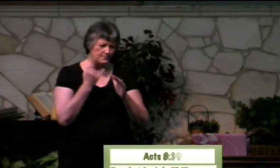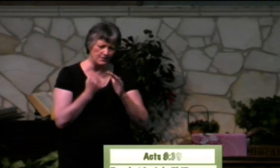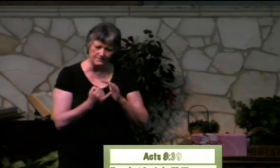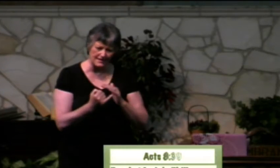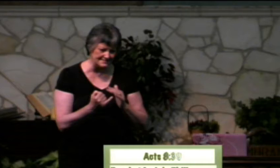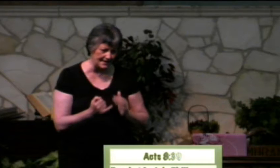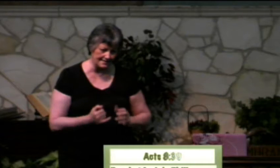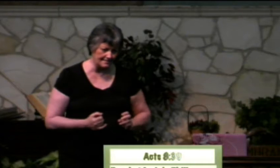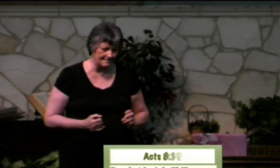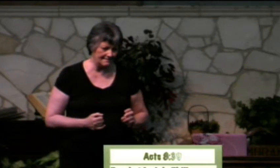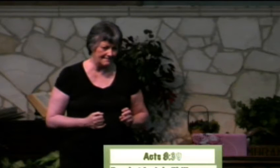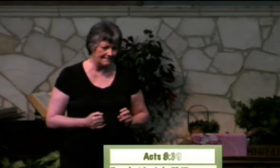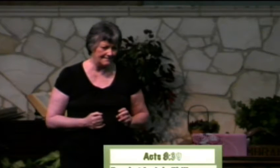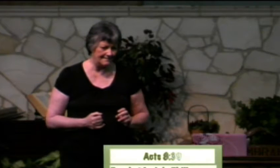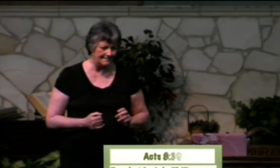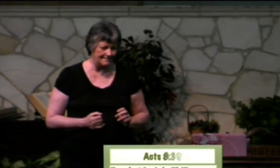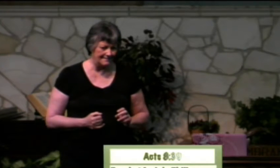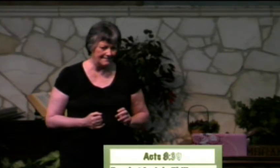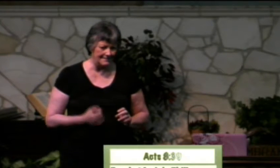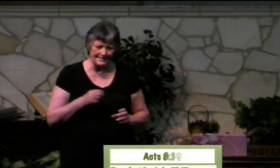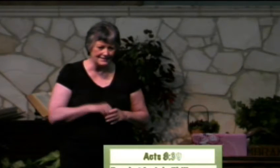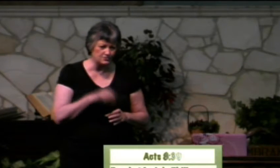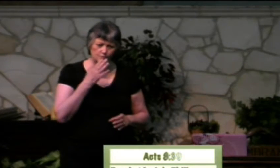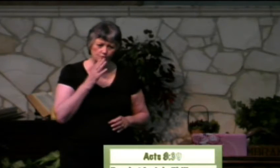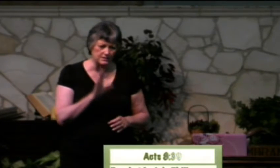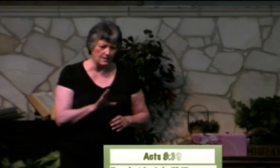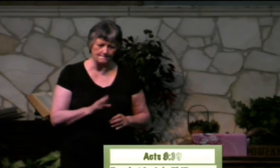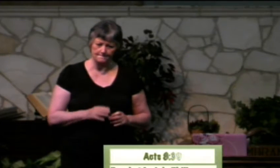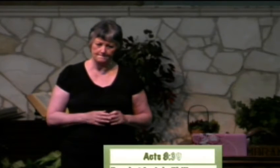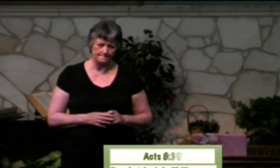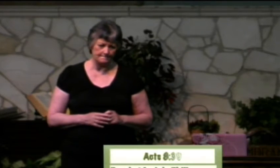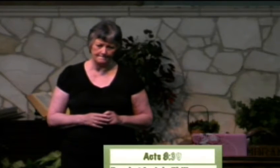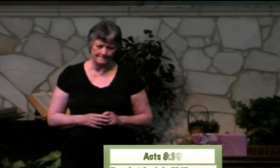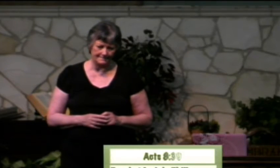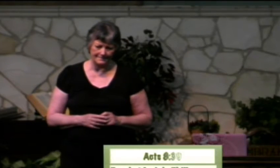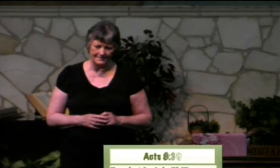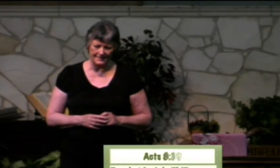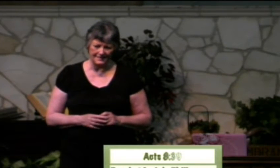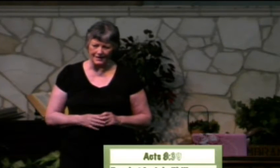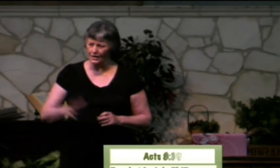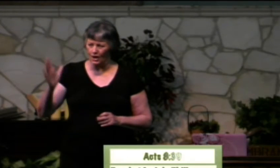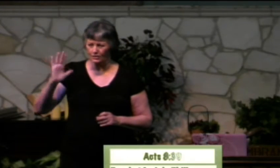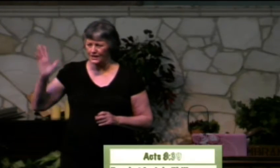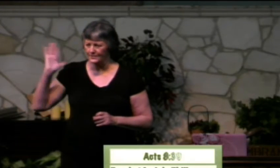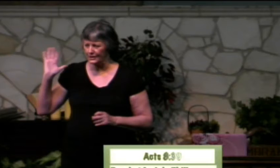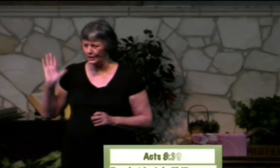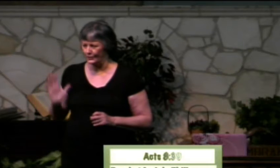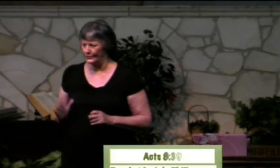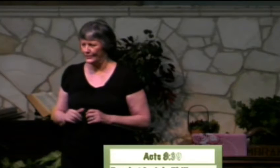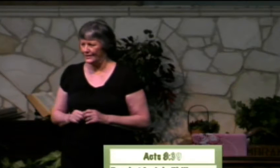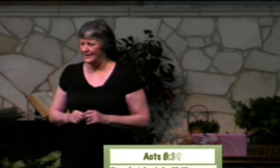of Isaiah in Jerusalem a long time ago.